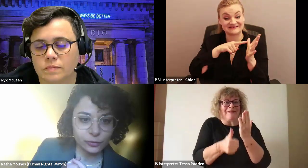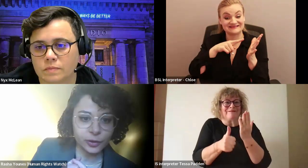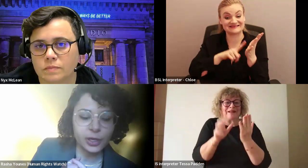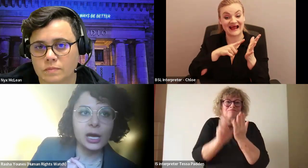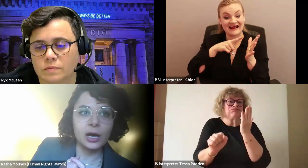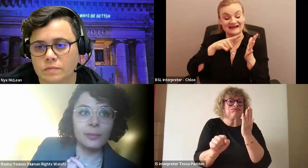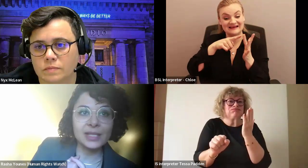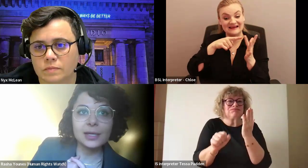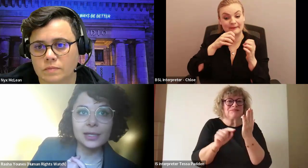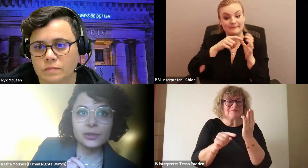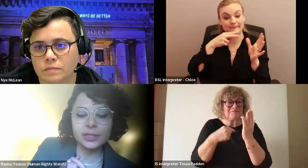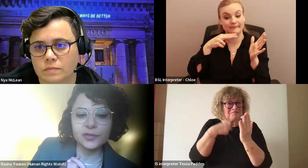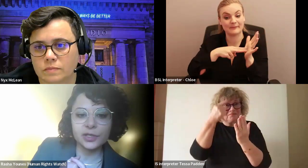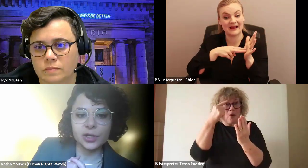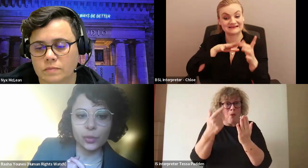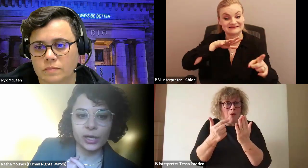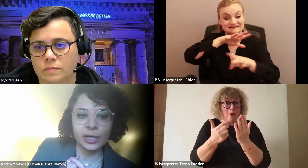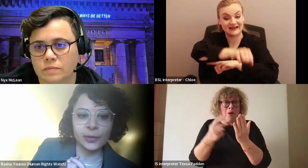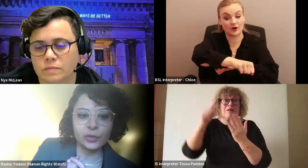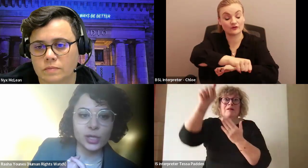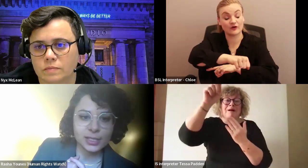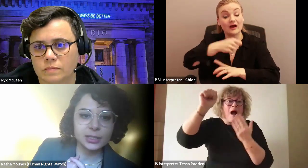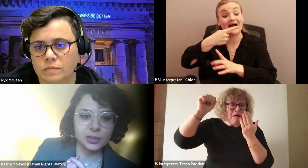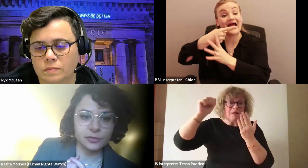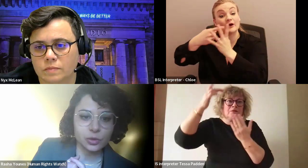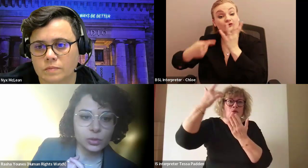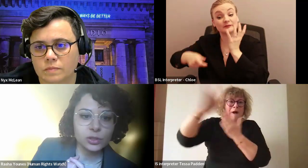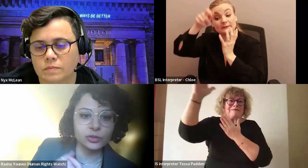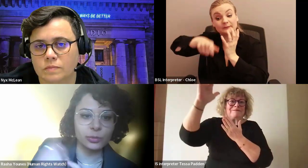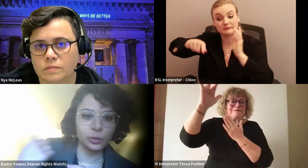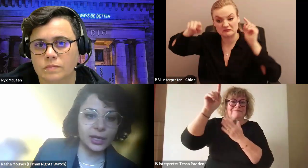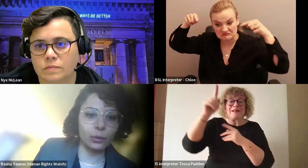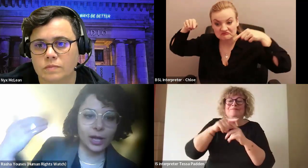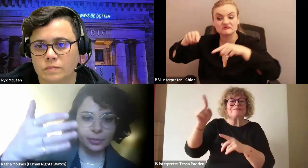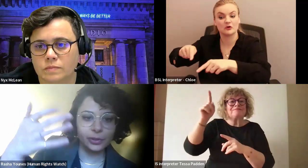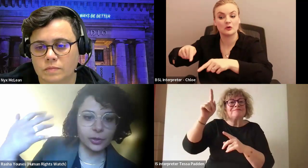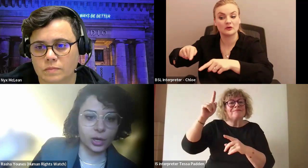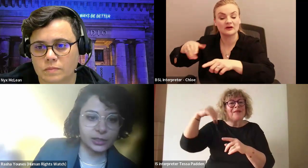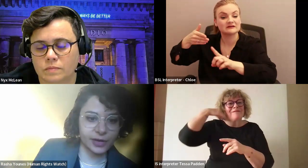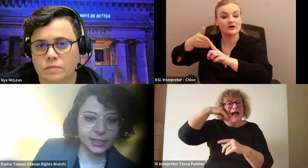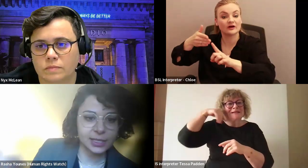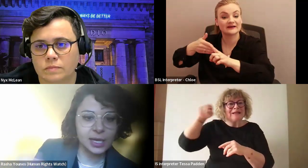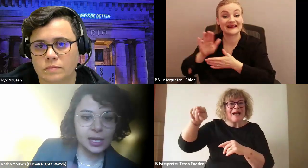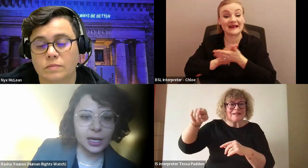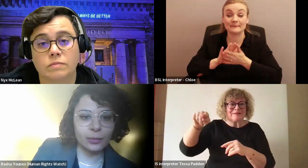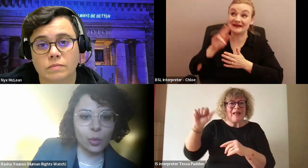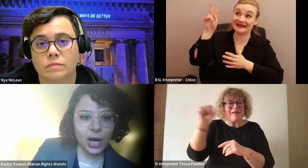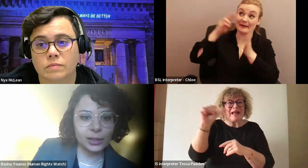Taliban takeover. Meta included this feature where trusted individuals could remotely wipe your